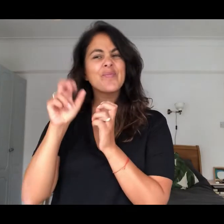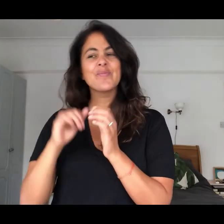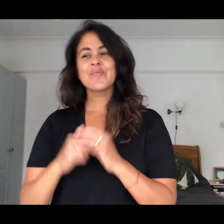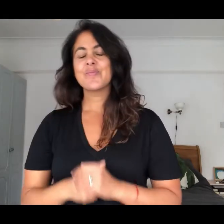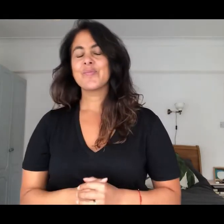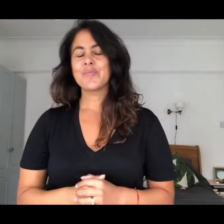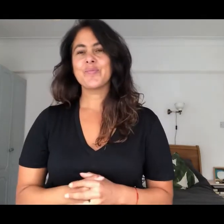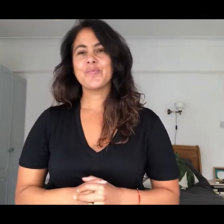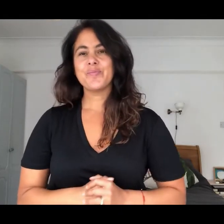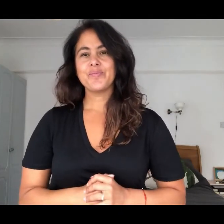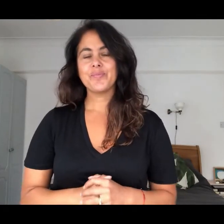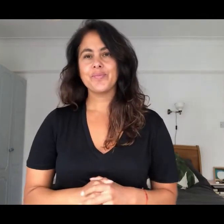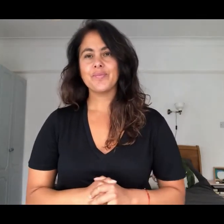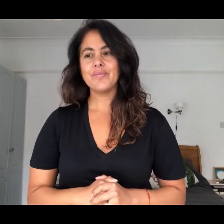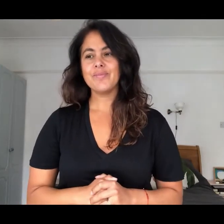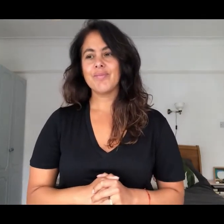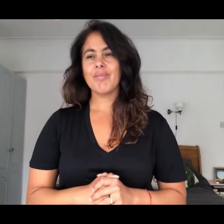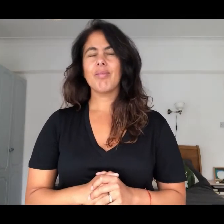what you see.